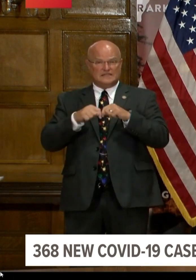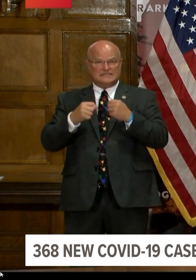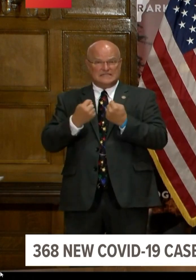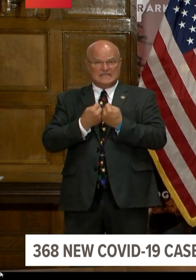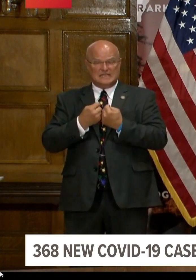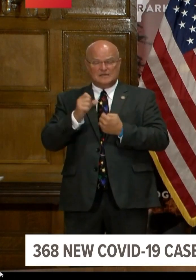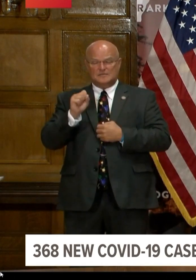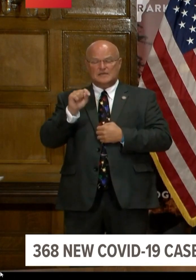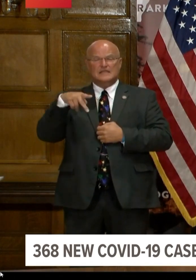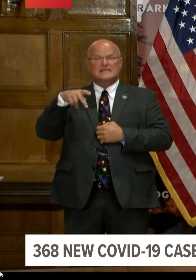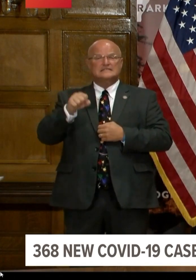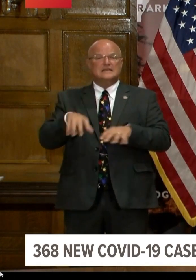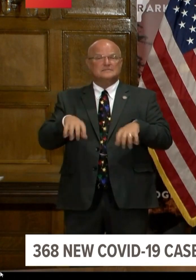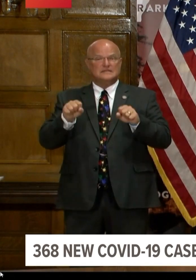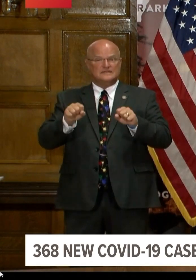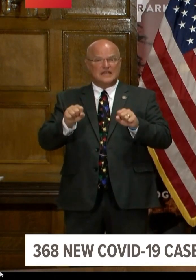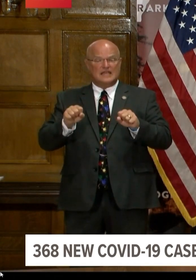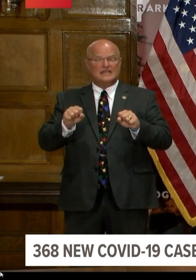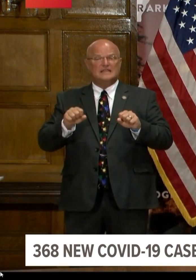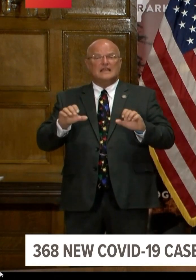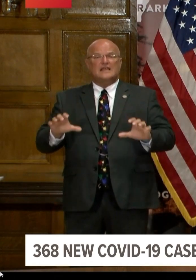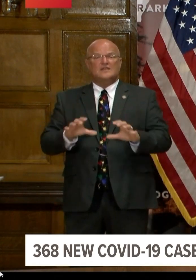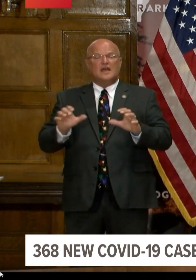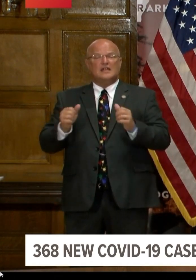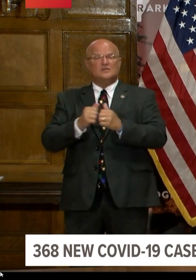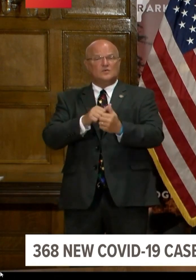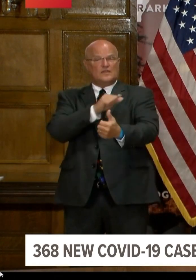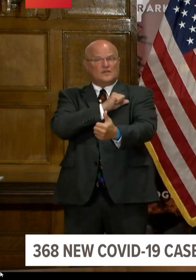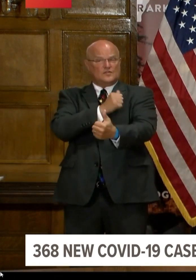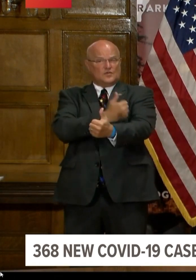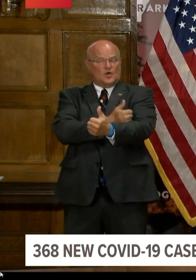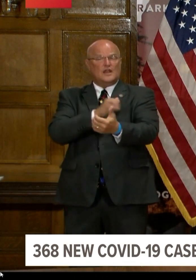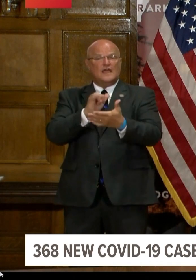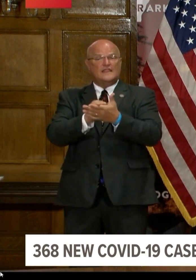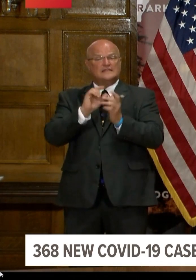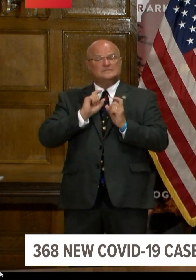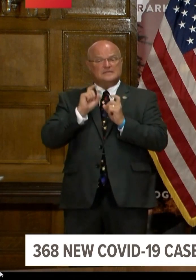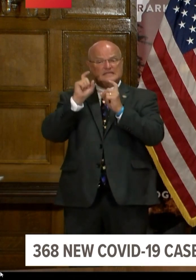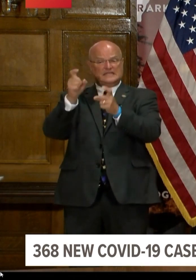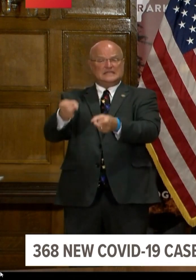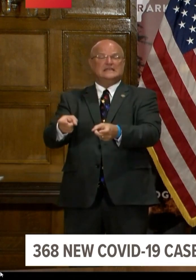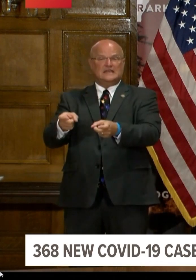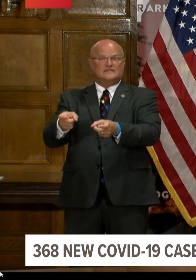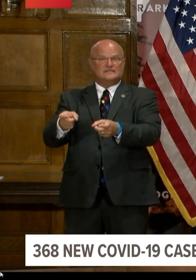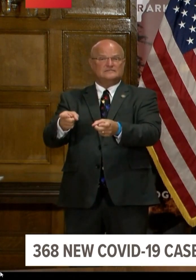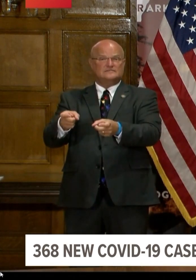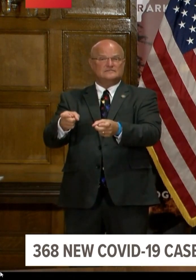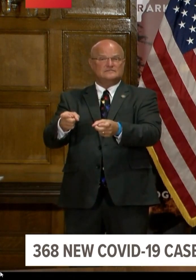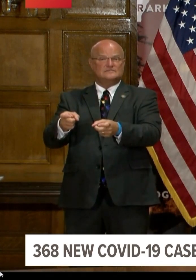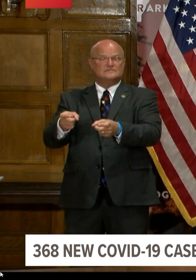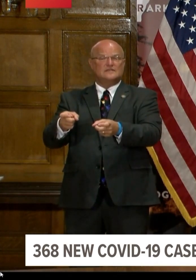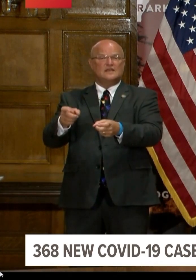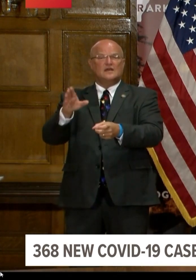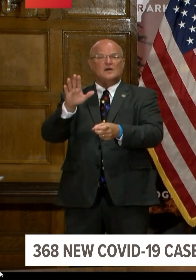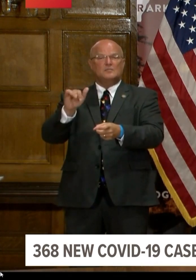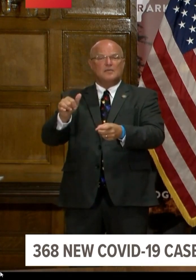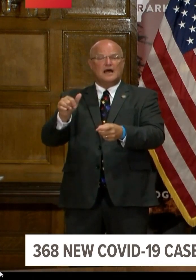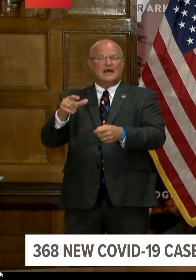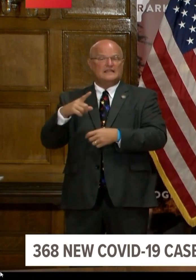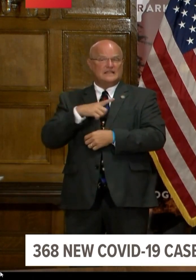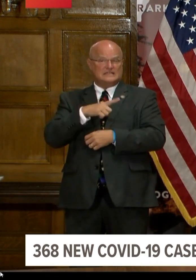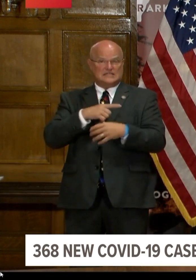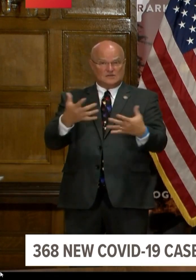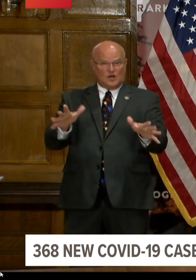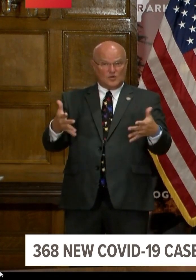the steps they've taken, and they're acting with authority that has been given necessarily by the General